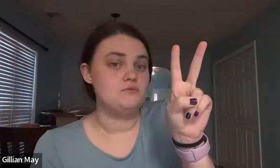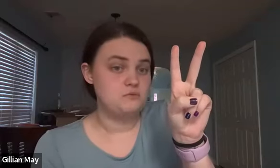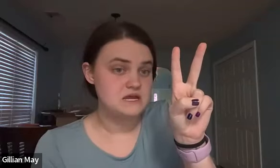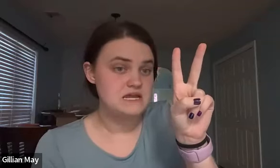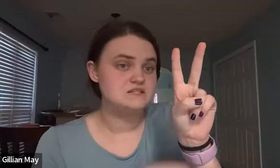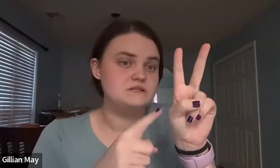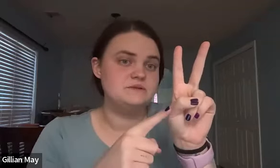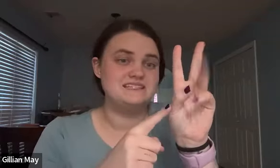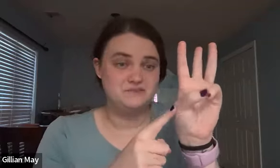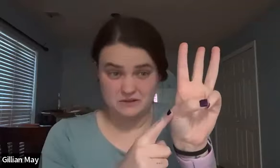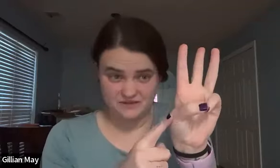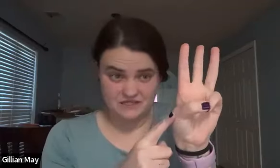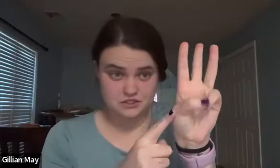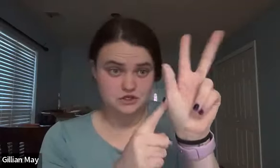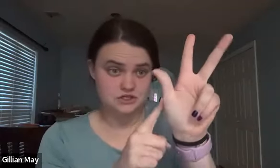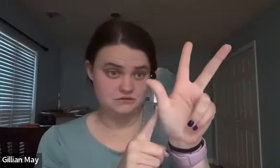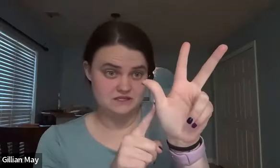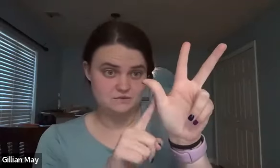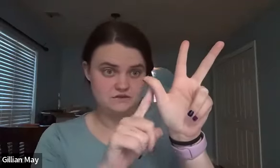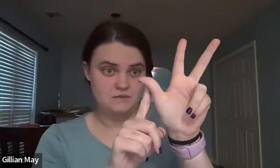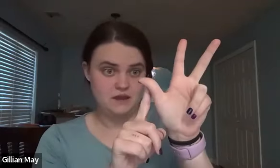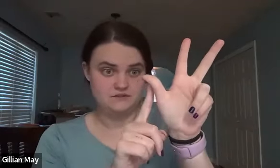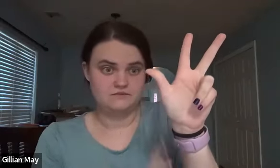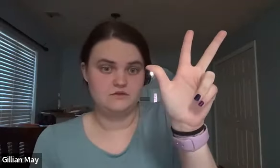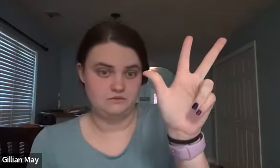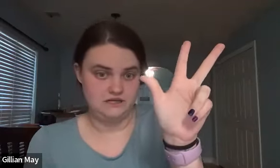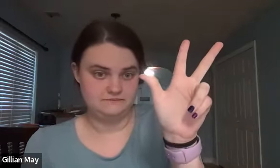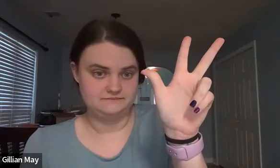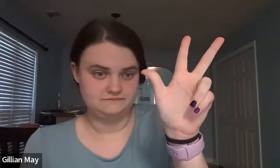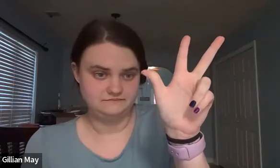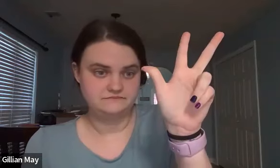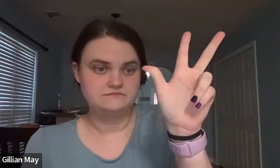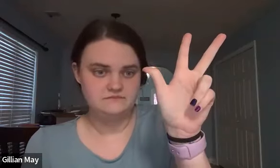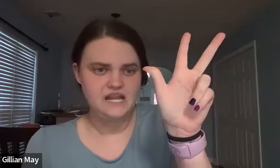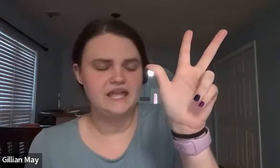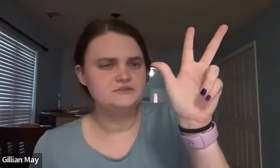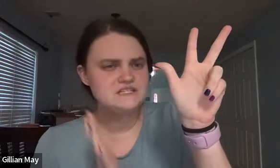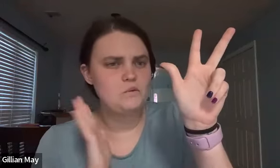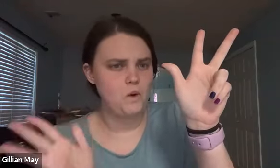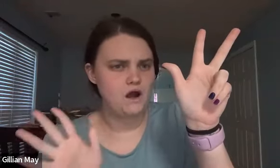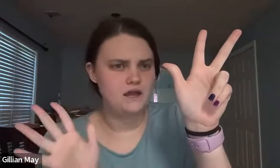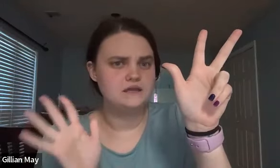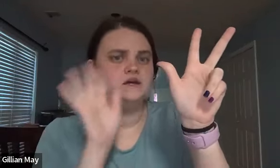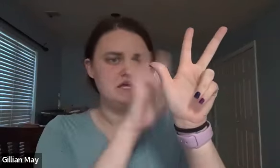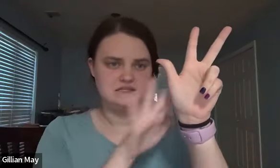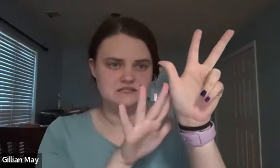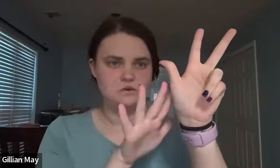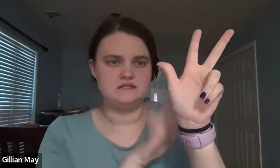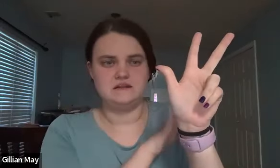3 is going to be, instead of doing this, you're going to do this with the thumb out. 3. And you'll see why it's this way instead of the